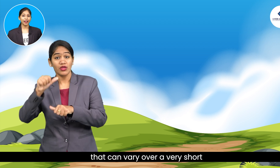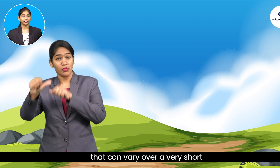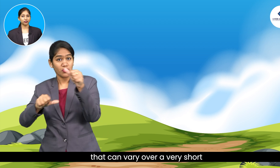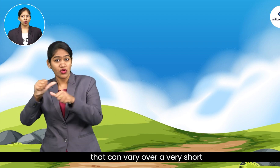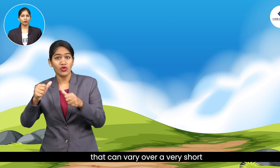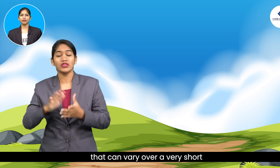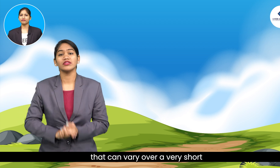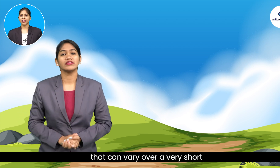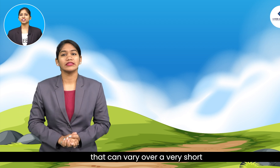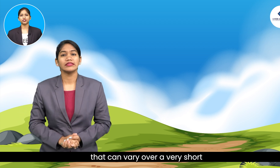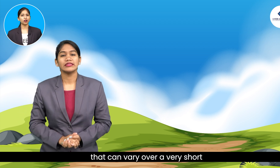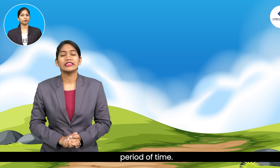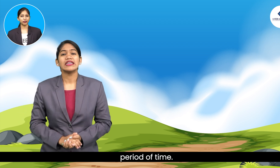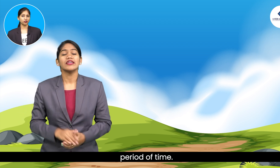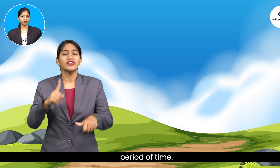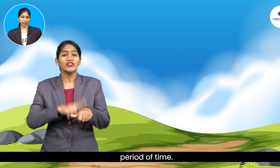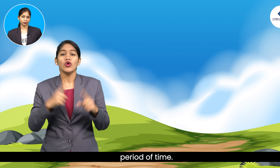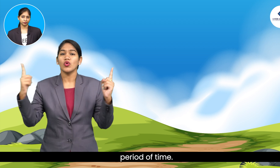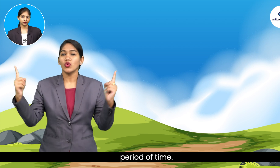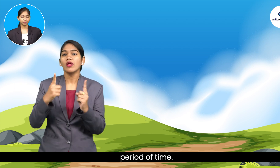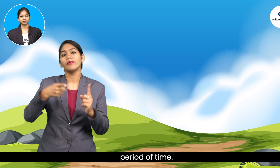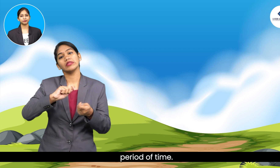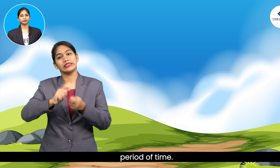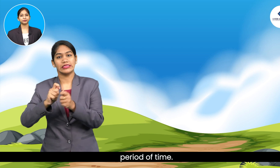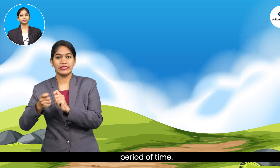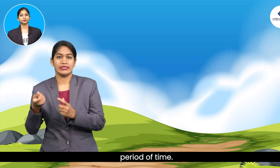can vary over a very short period of time